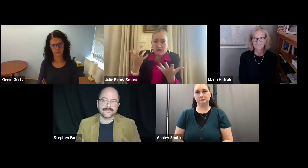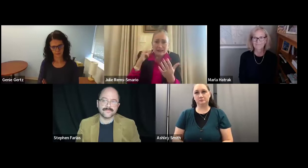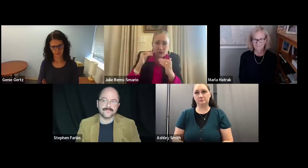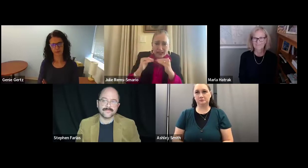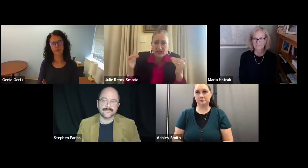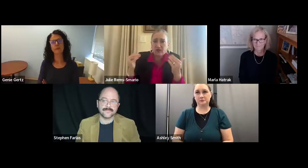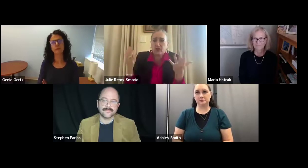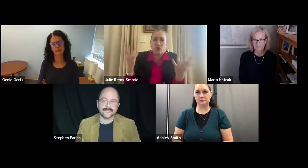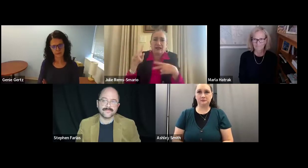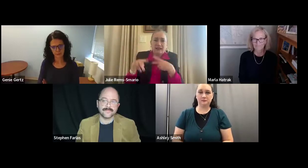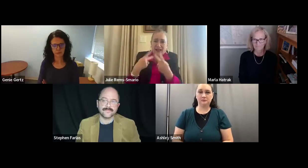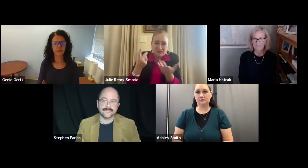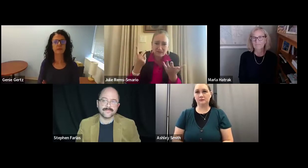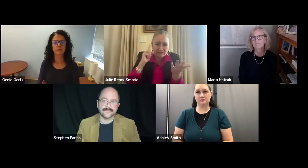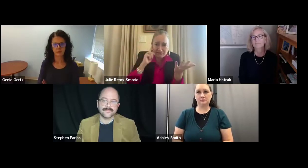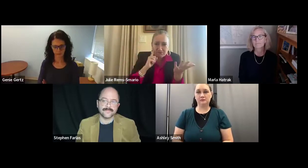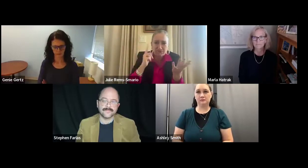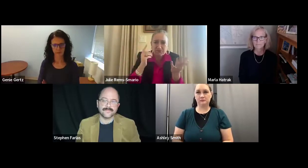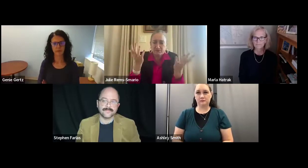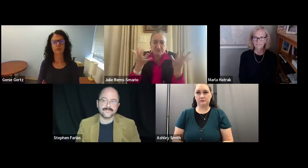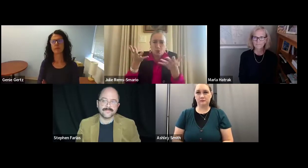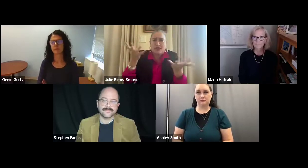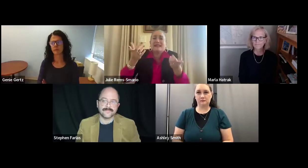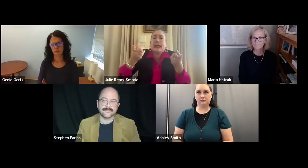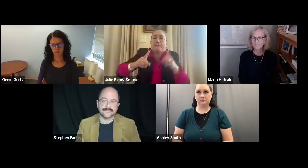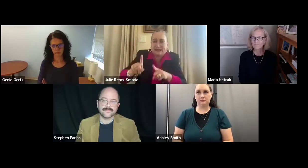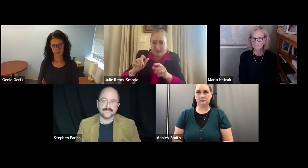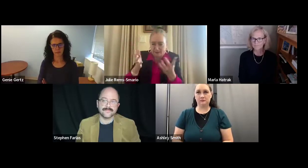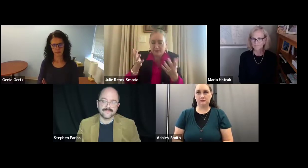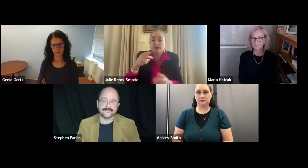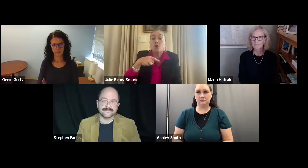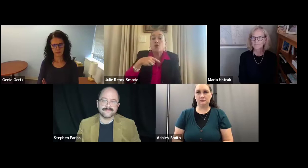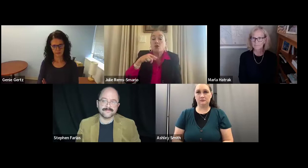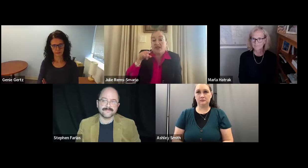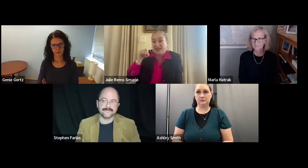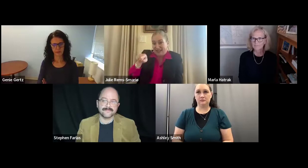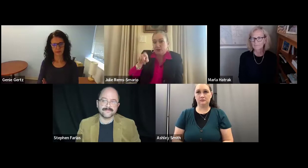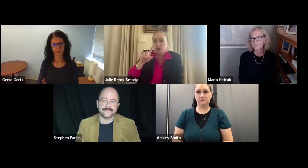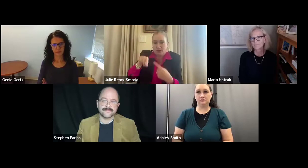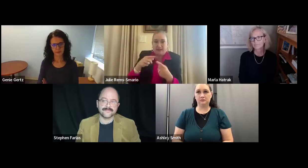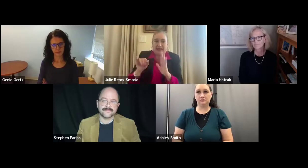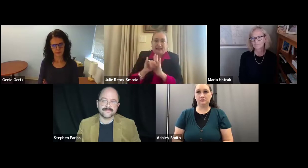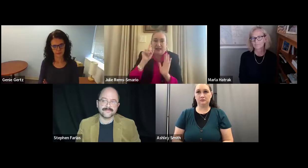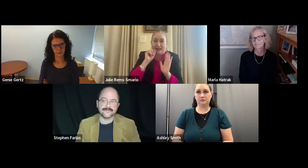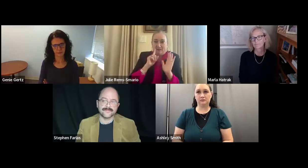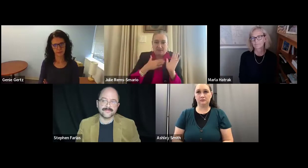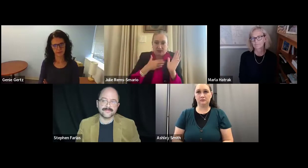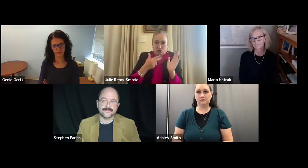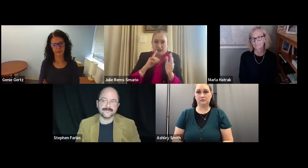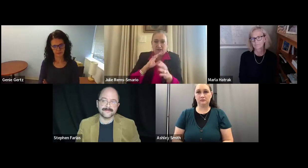automatic brain response where they're determining any type of response to noise within the brain.